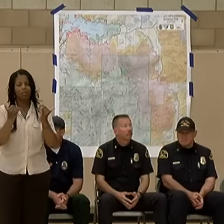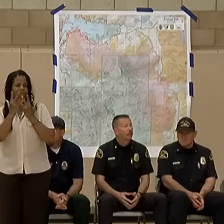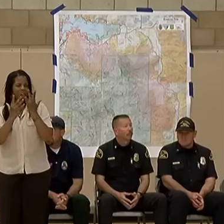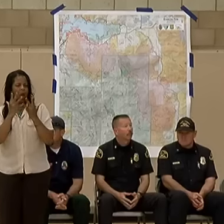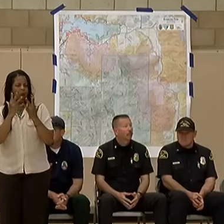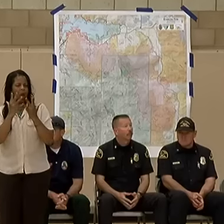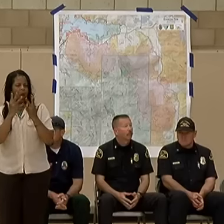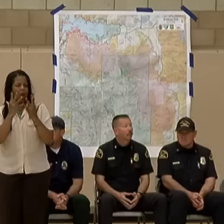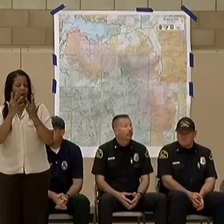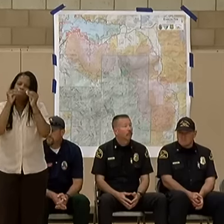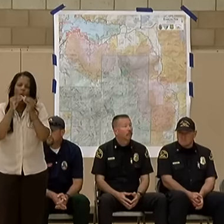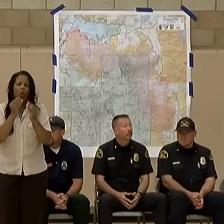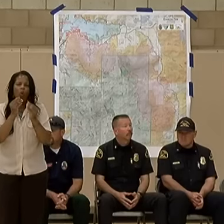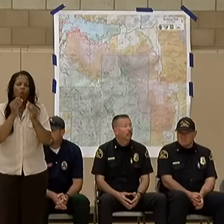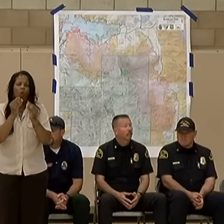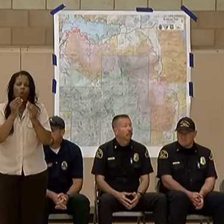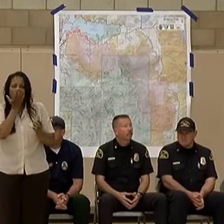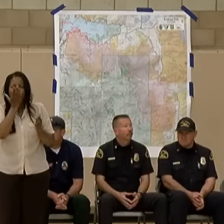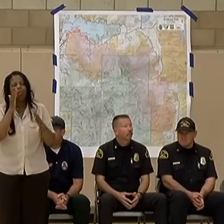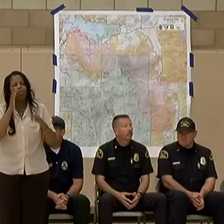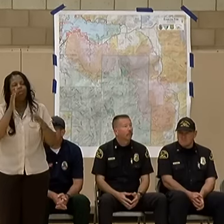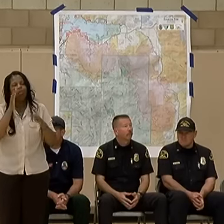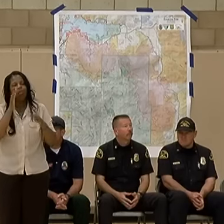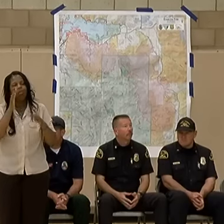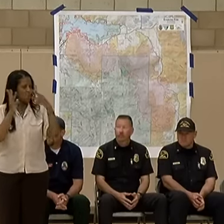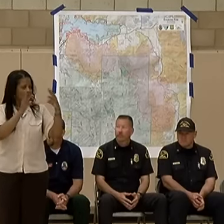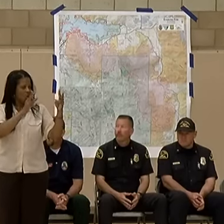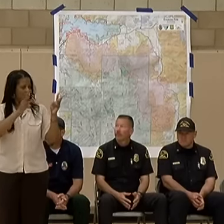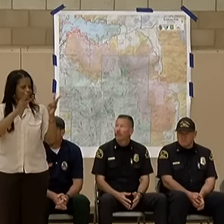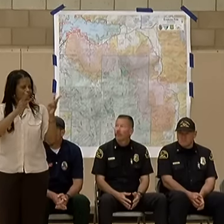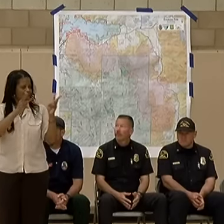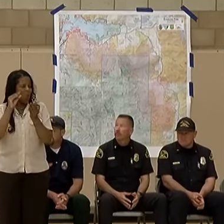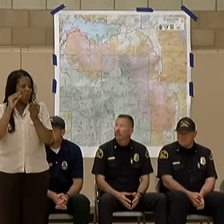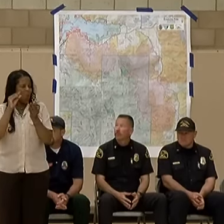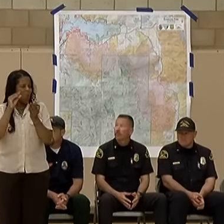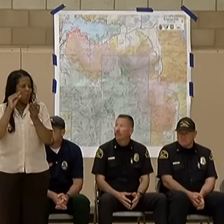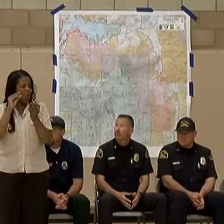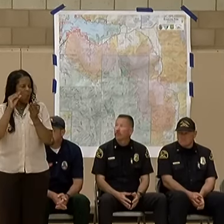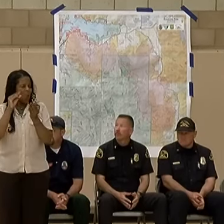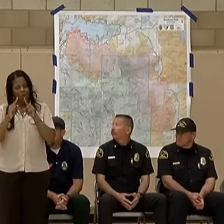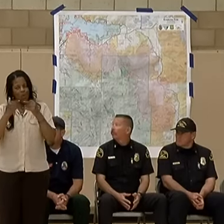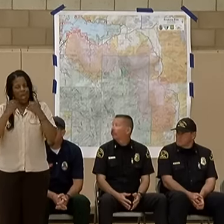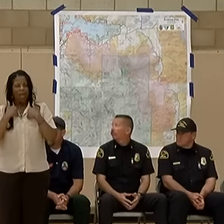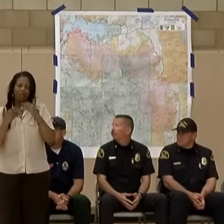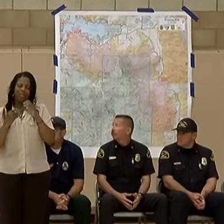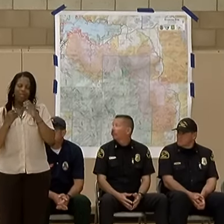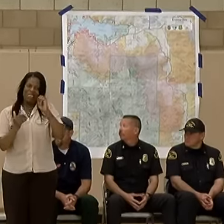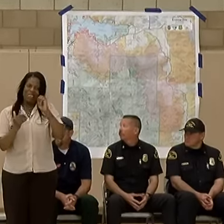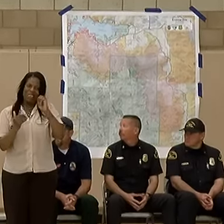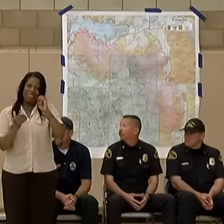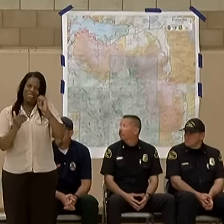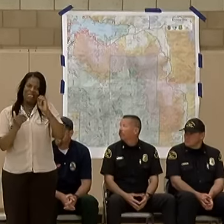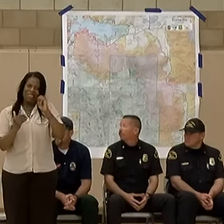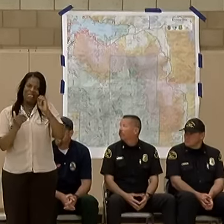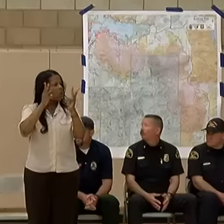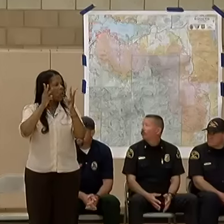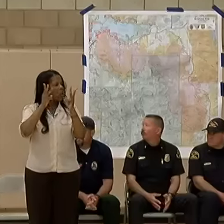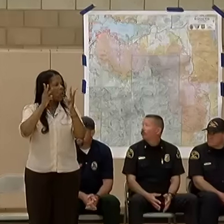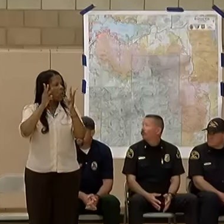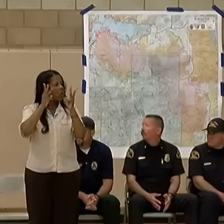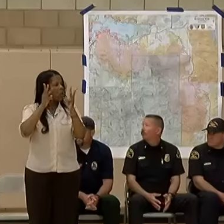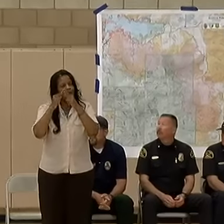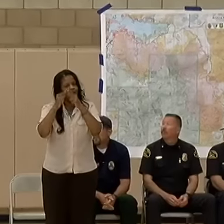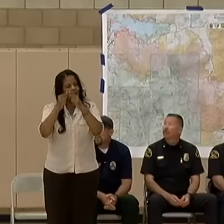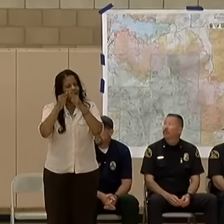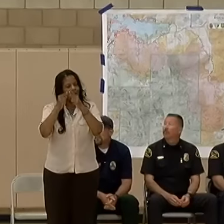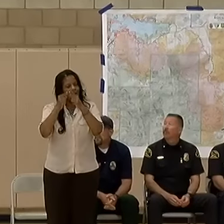and slope than wind. Now with that said, we did have that east wind that started pushing on us a little bit, and we've been hanging on to it, but it is bringing